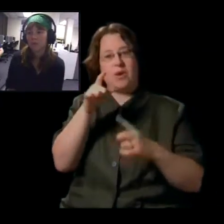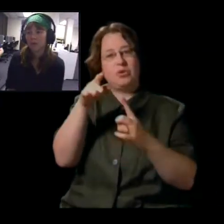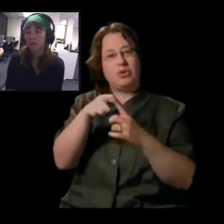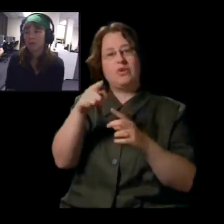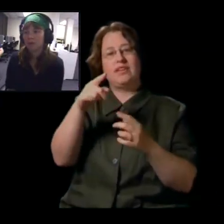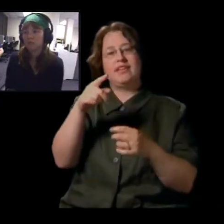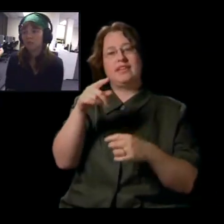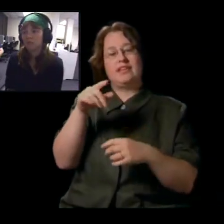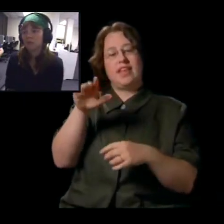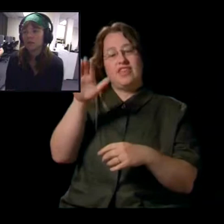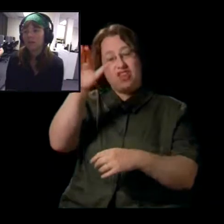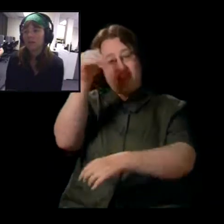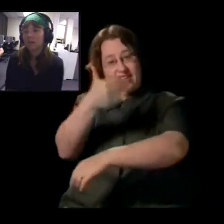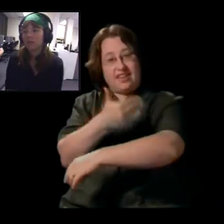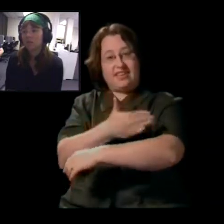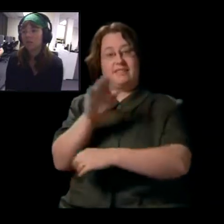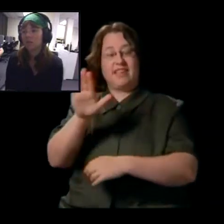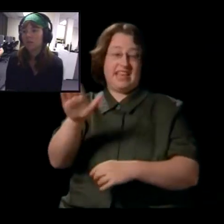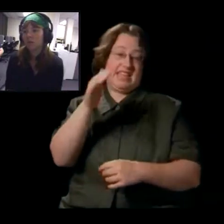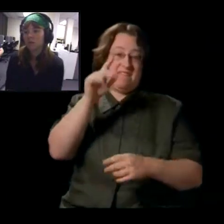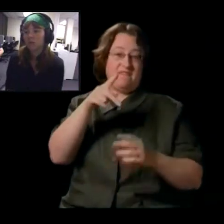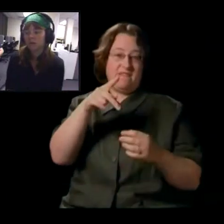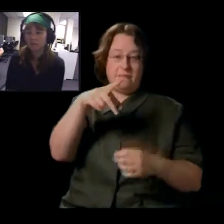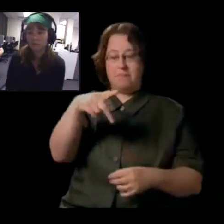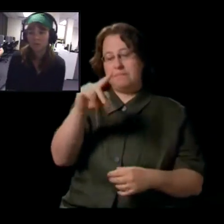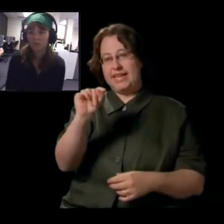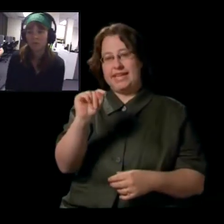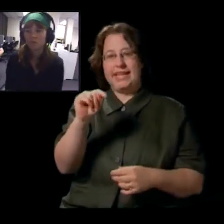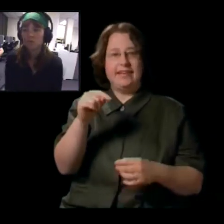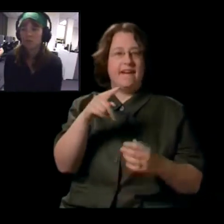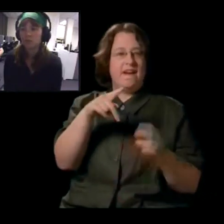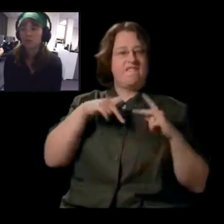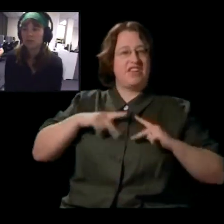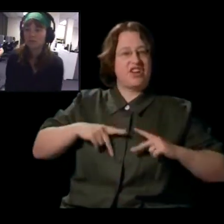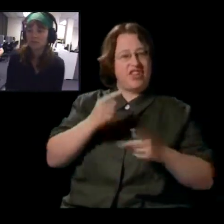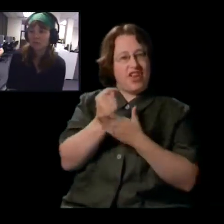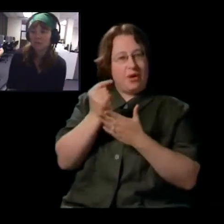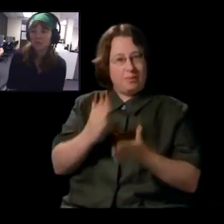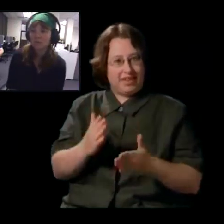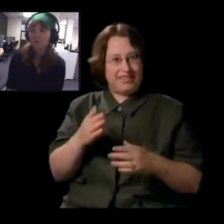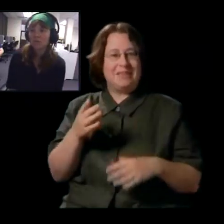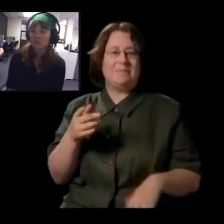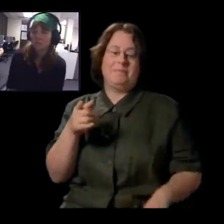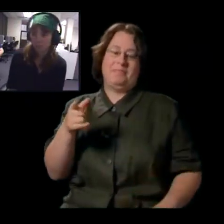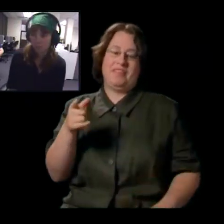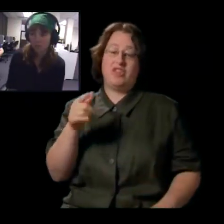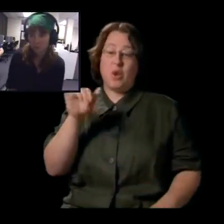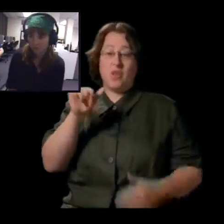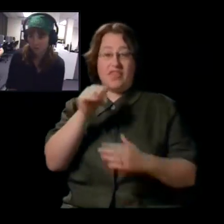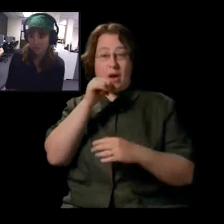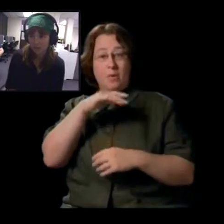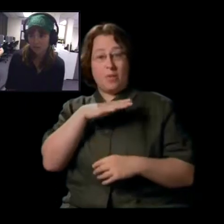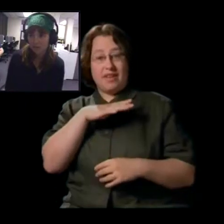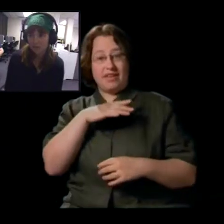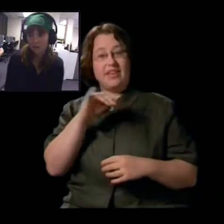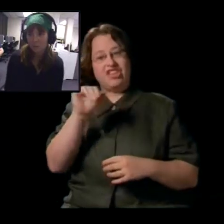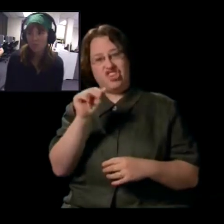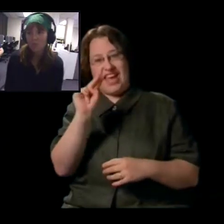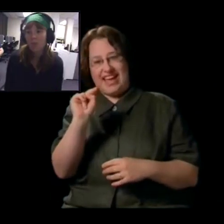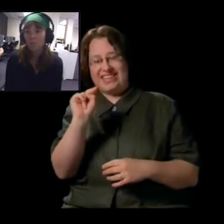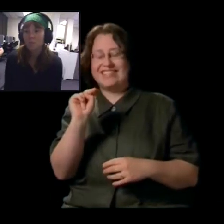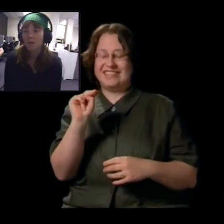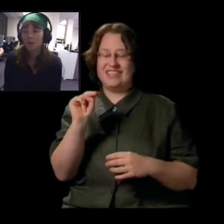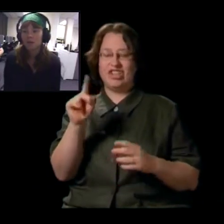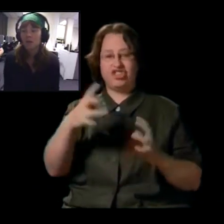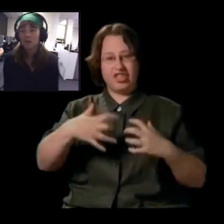fallen apart, and so he decided to give the farm to his son's physical therapist. Well,